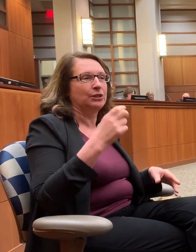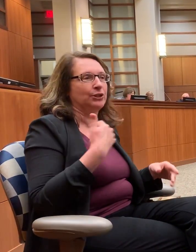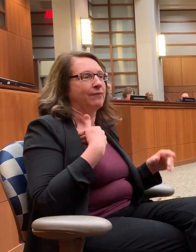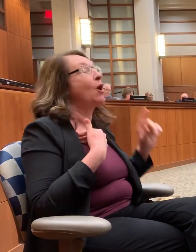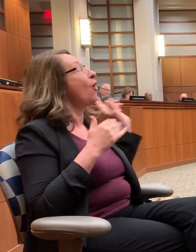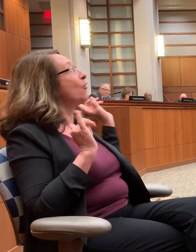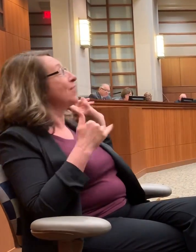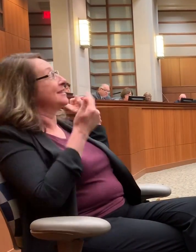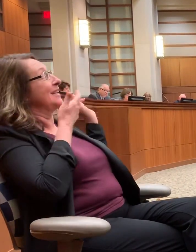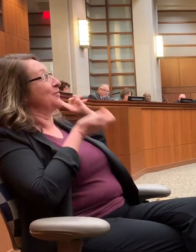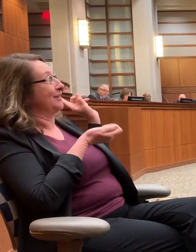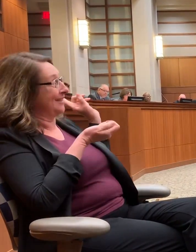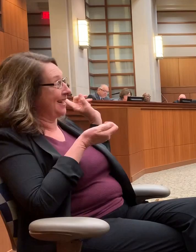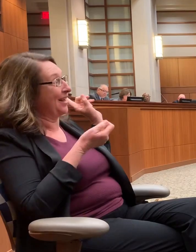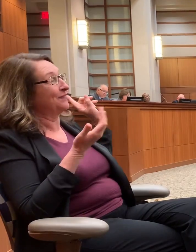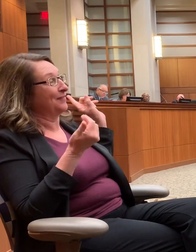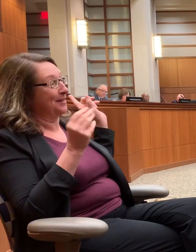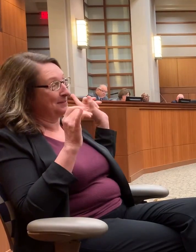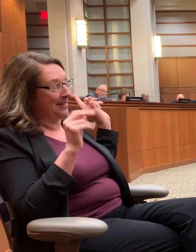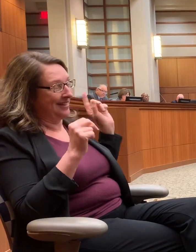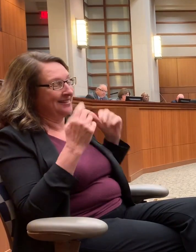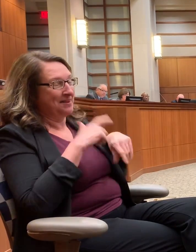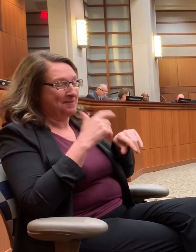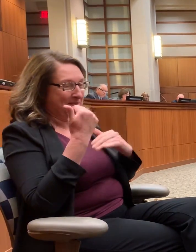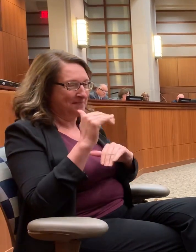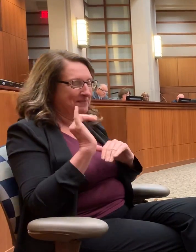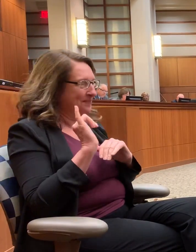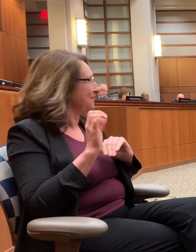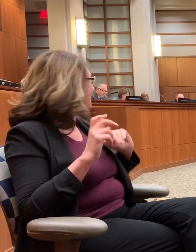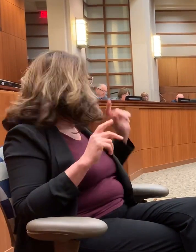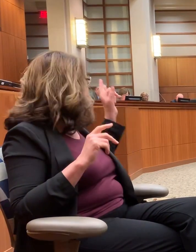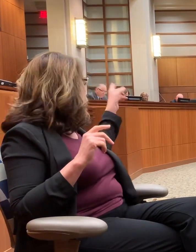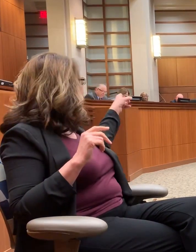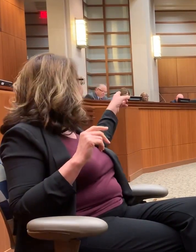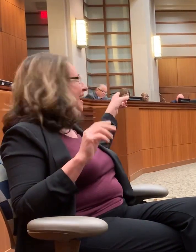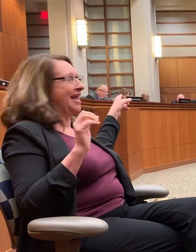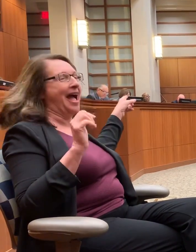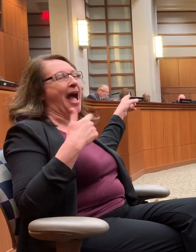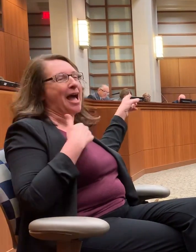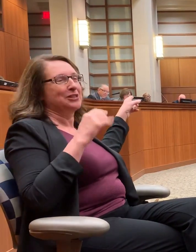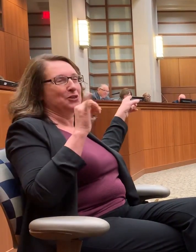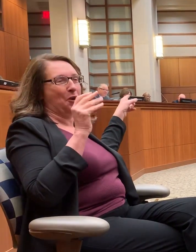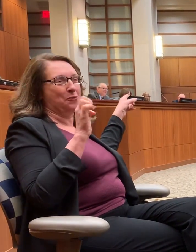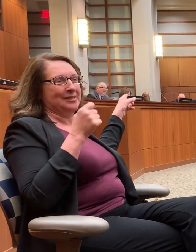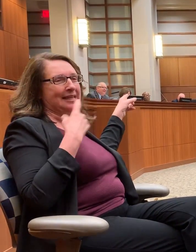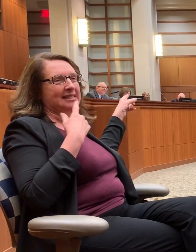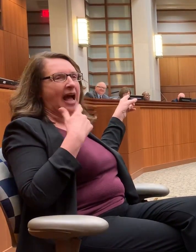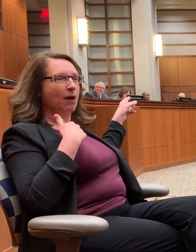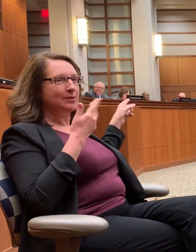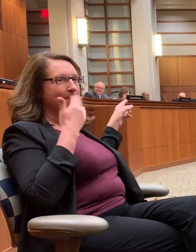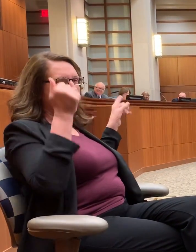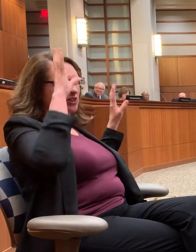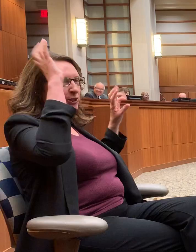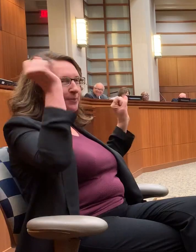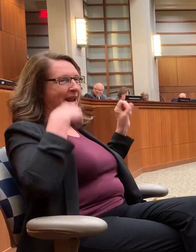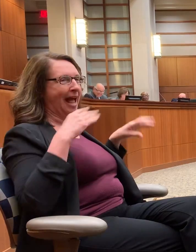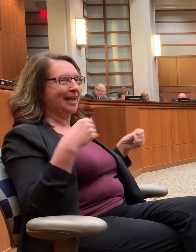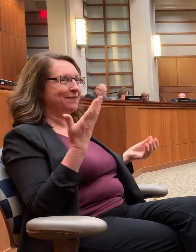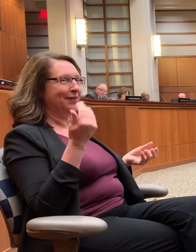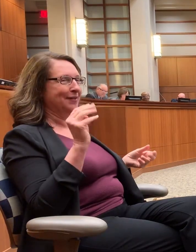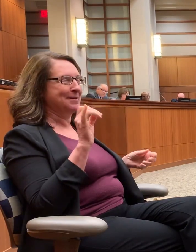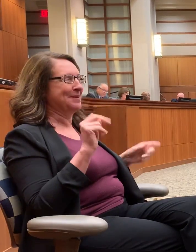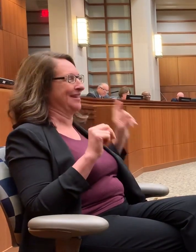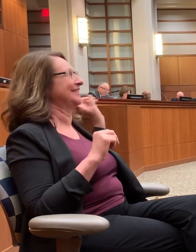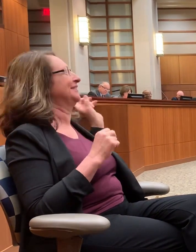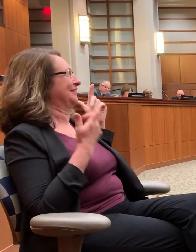That's interesting. Okay. So, I was a and, better superintendent, I gave him 15 minutes. Okay. and also, I